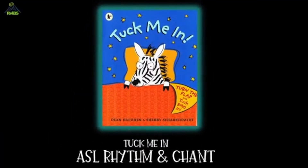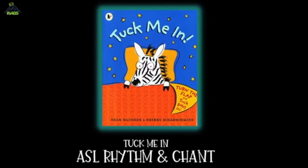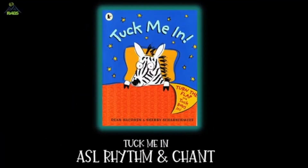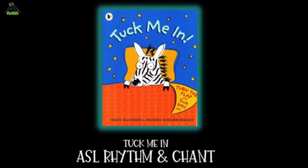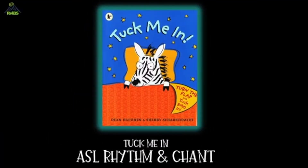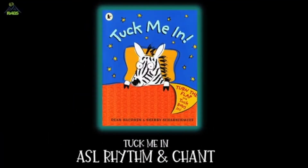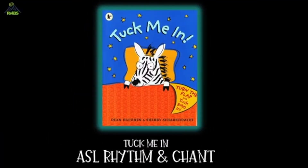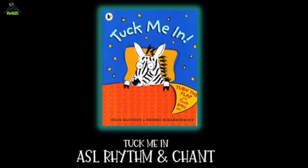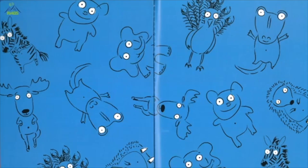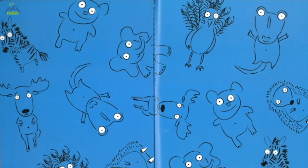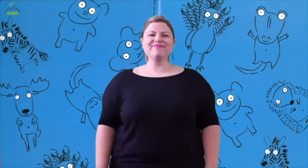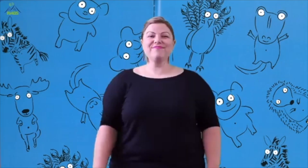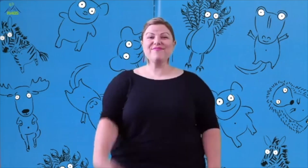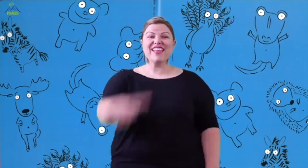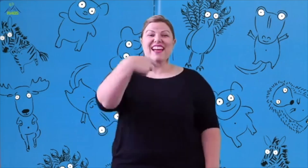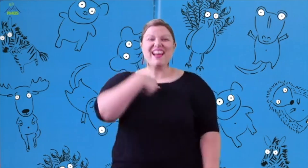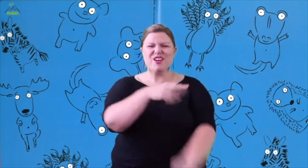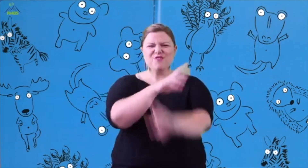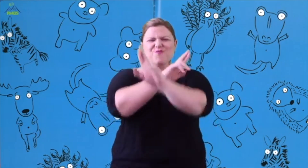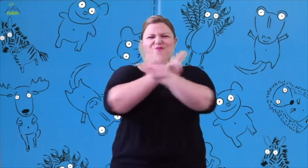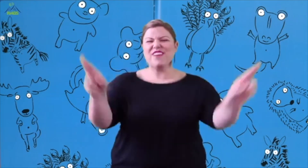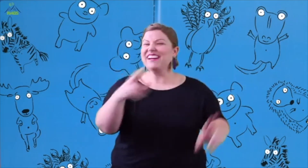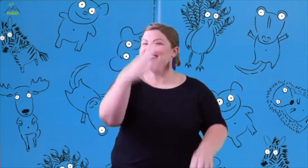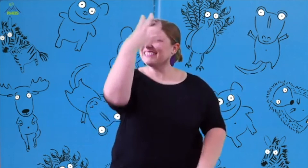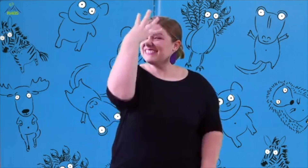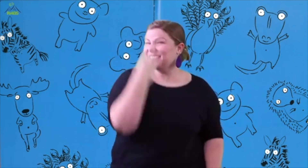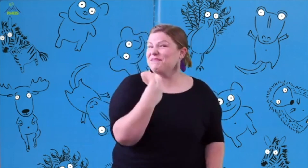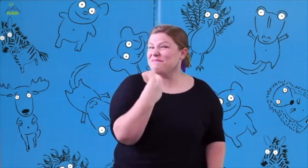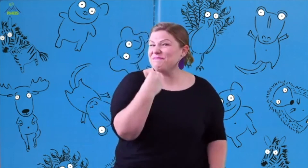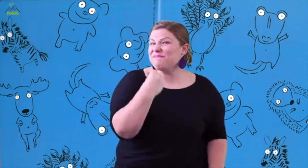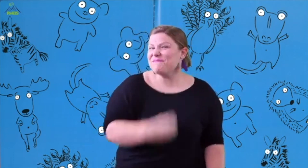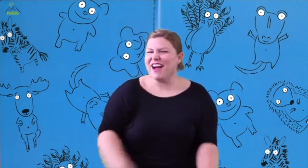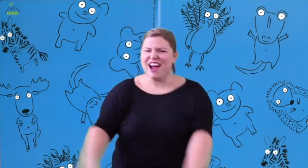Tuck Me In's ASL rhythms and chants. Give them a try.